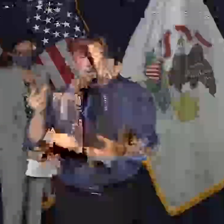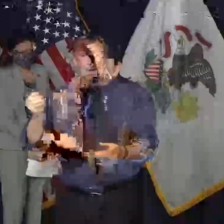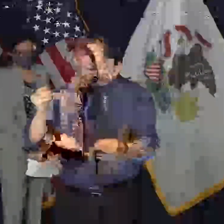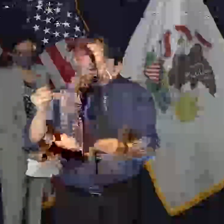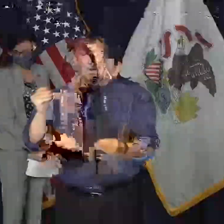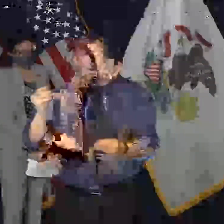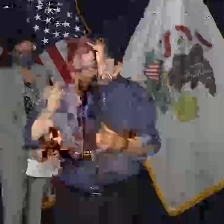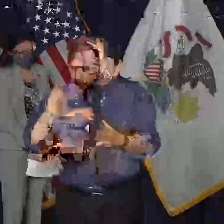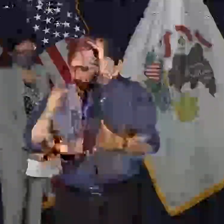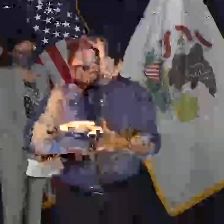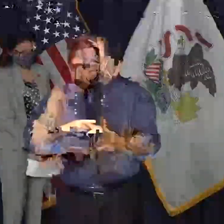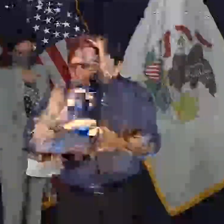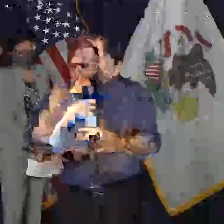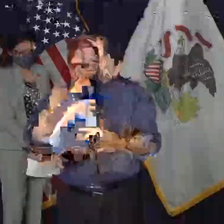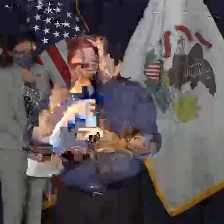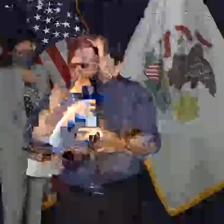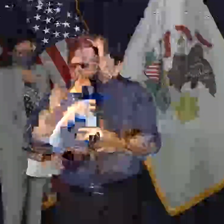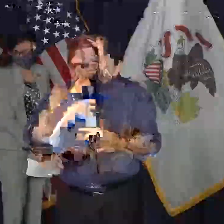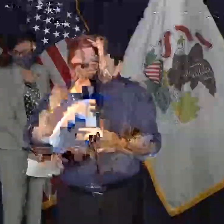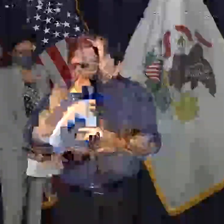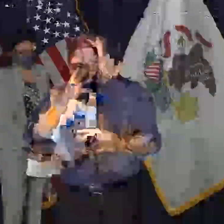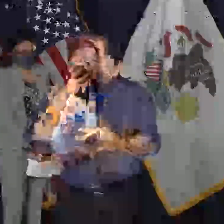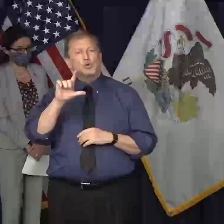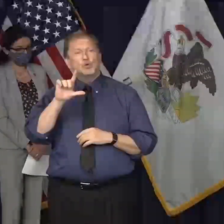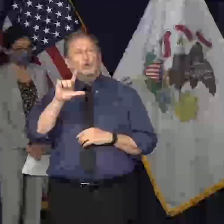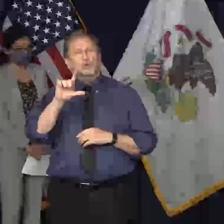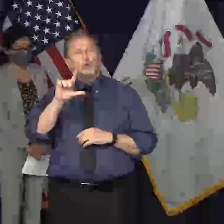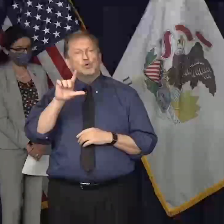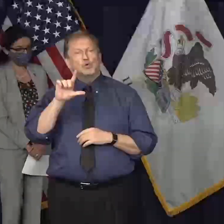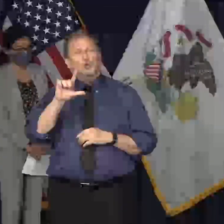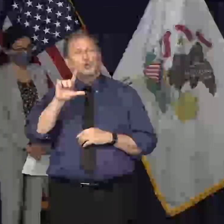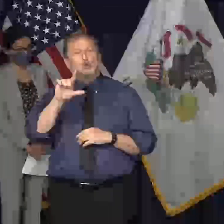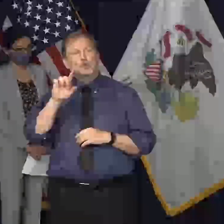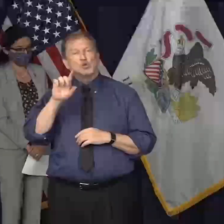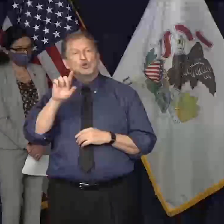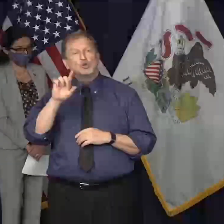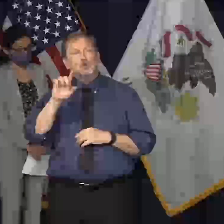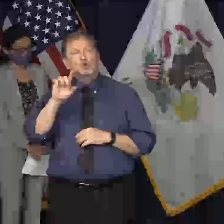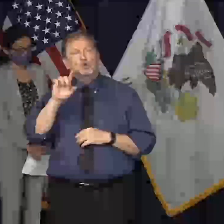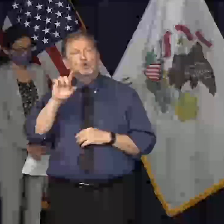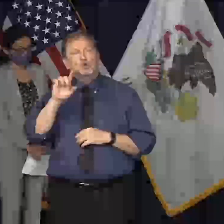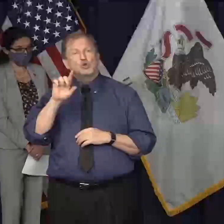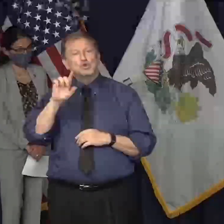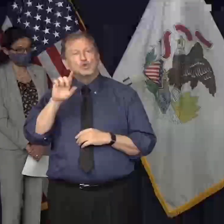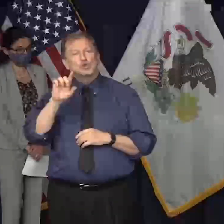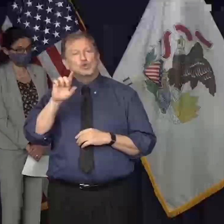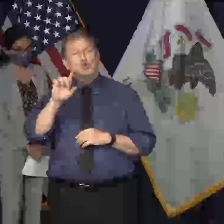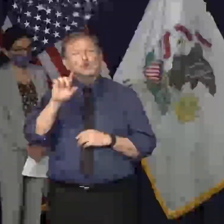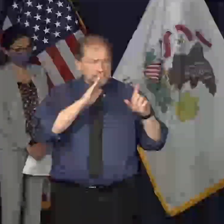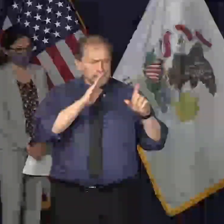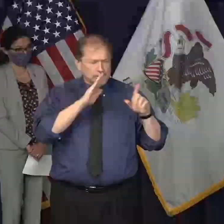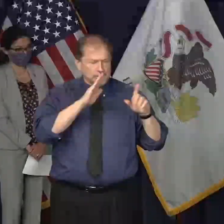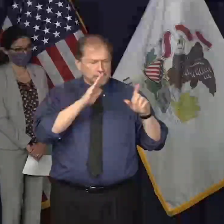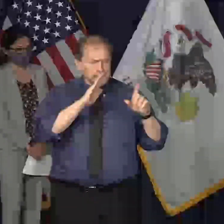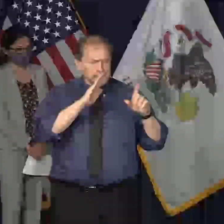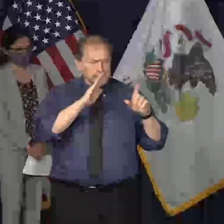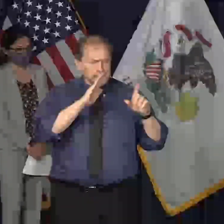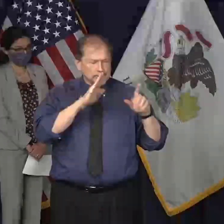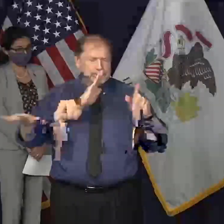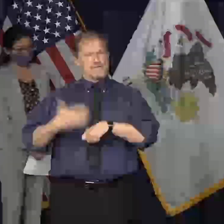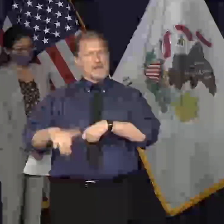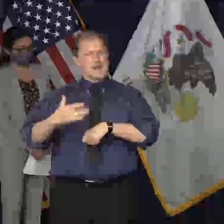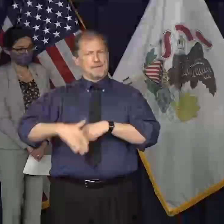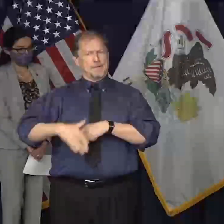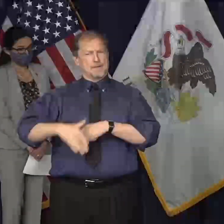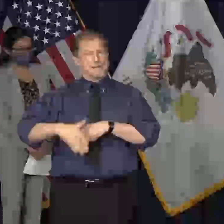Rights has worked with welcoming centers to distribute information about these services to a wider audience. For